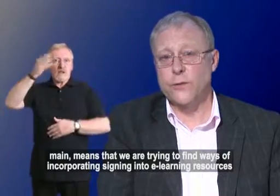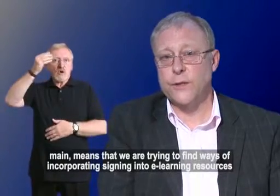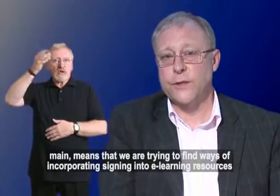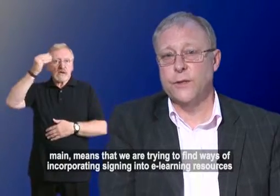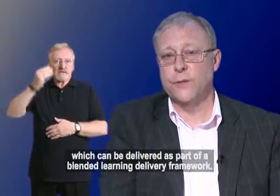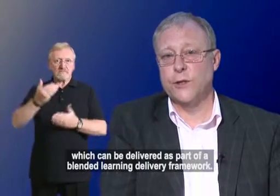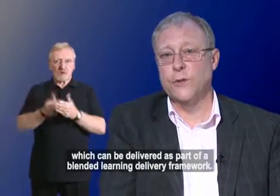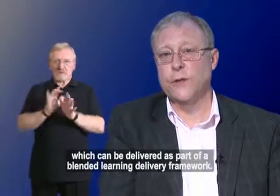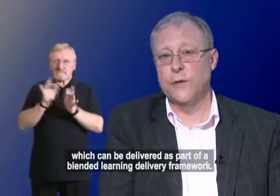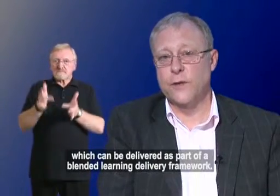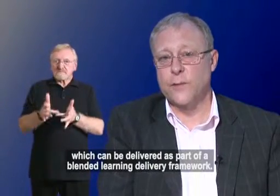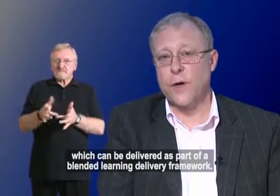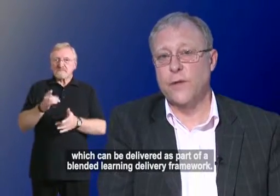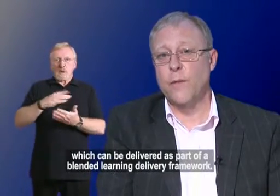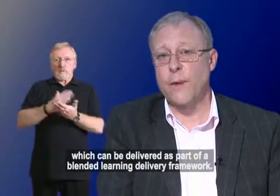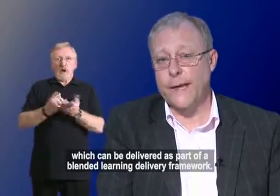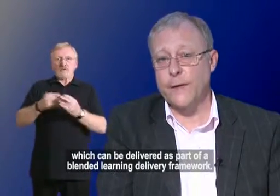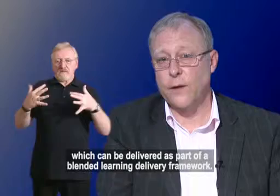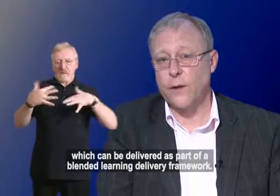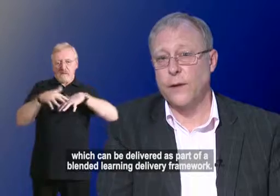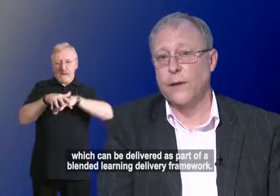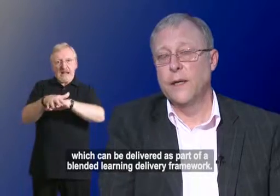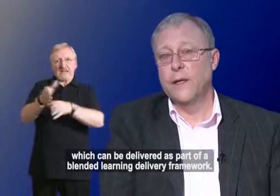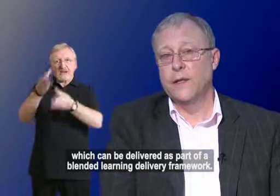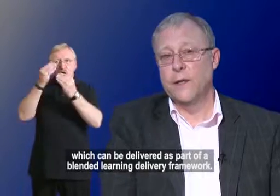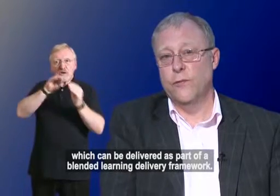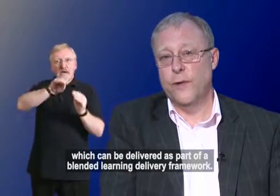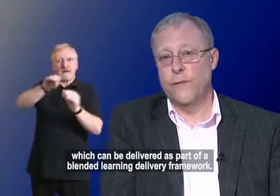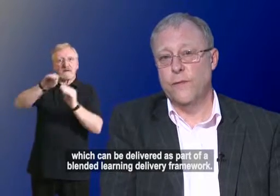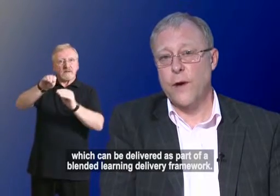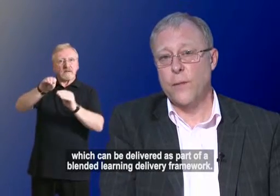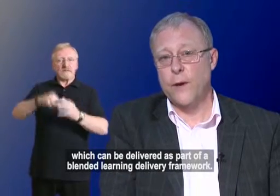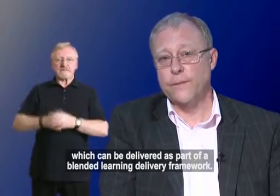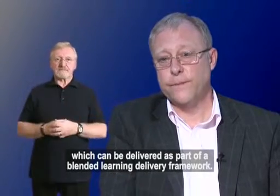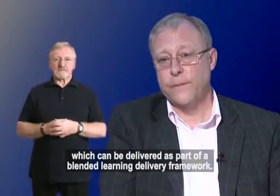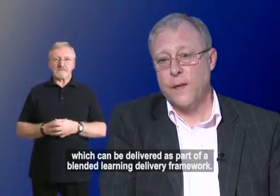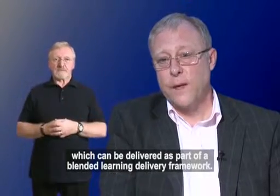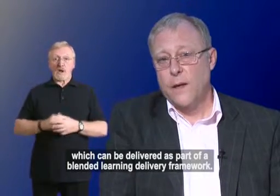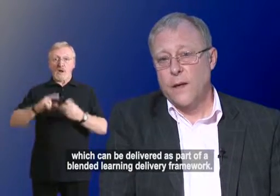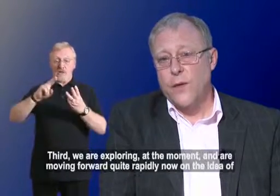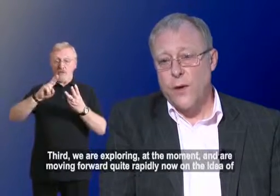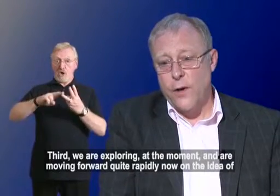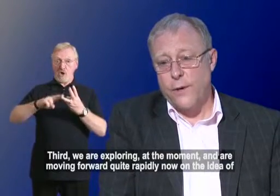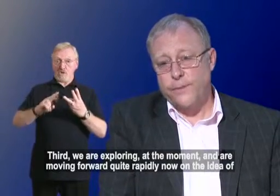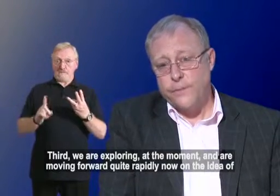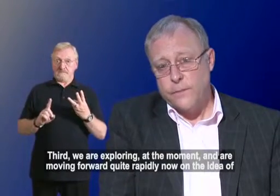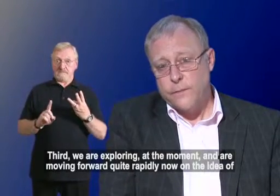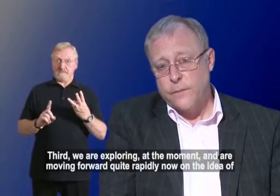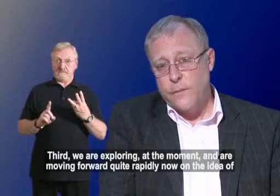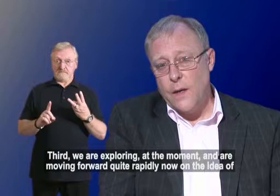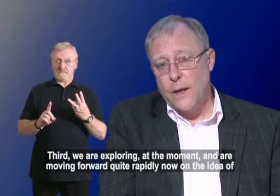e-learning resources, which can be delivered as part of a blended learning delivery framework. Third,